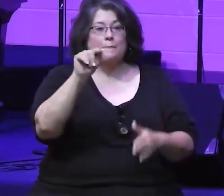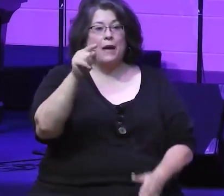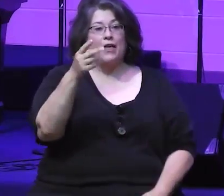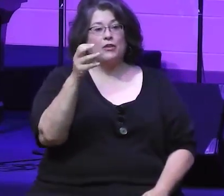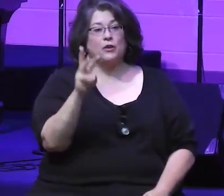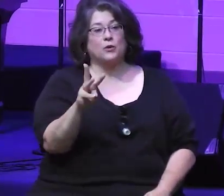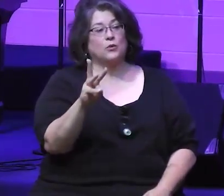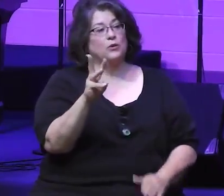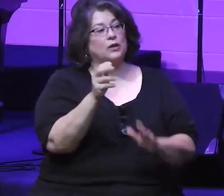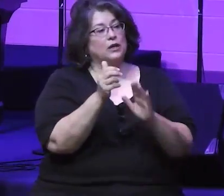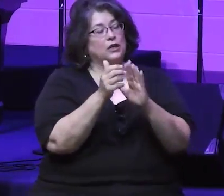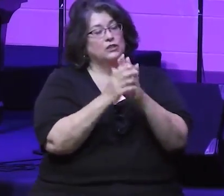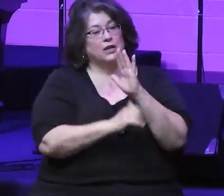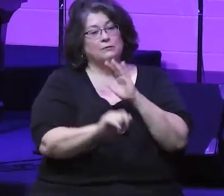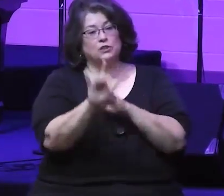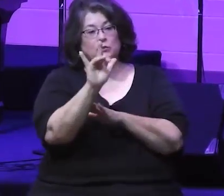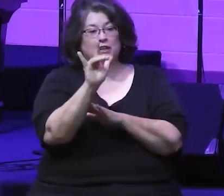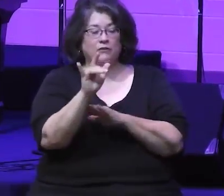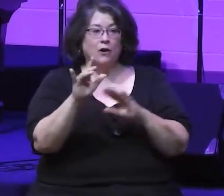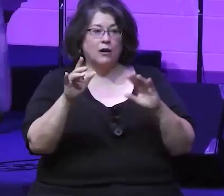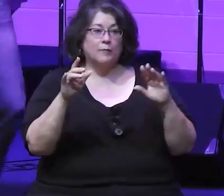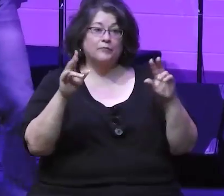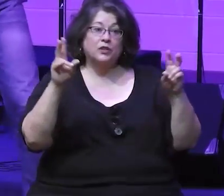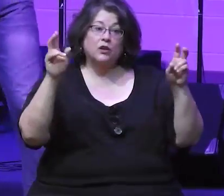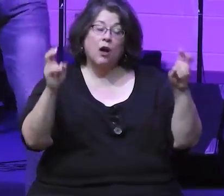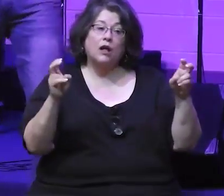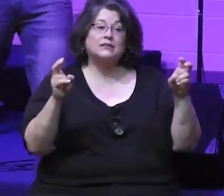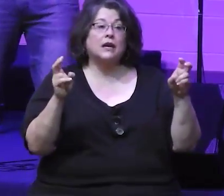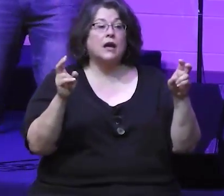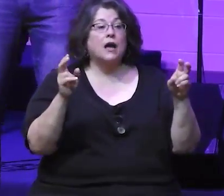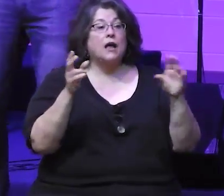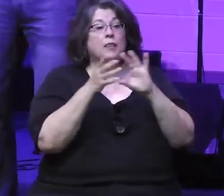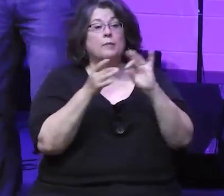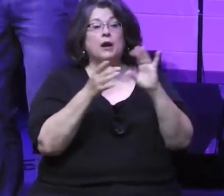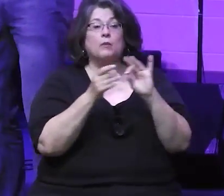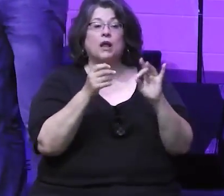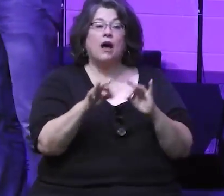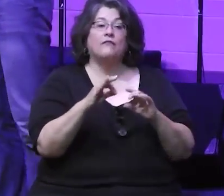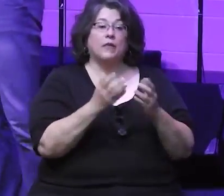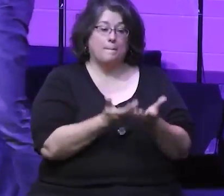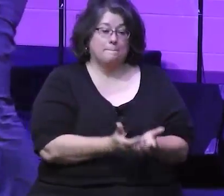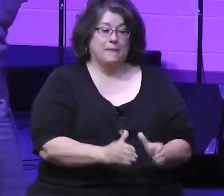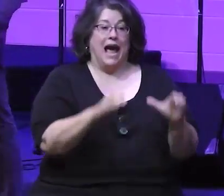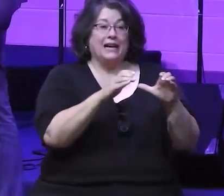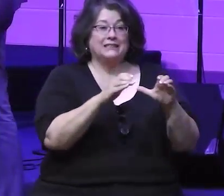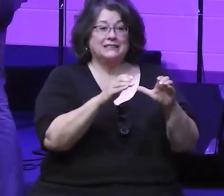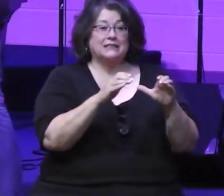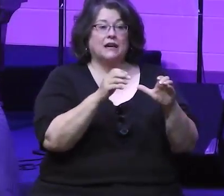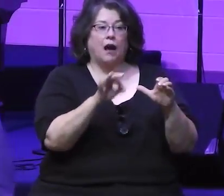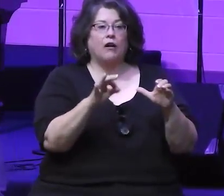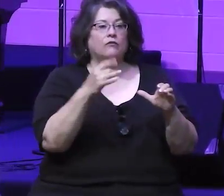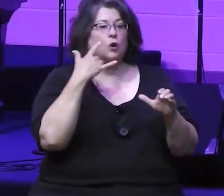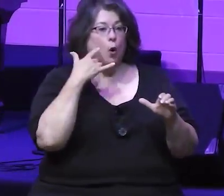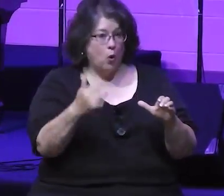of gold. It used to be the parable of the talents, and we can talk about this in just a minute. It's a synonym for